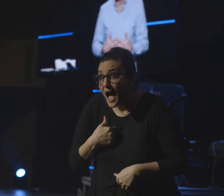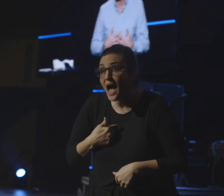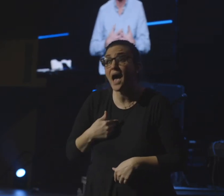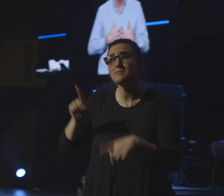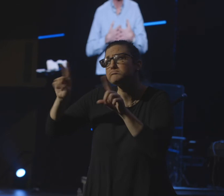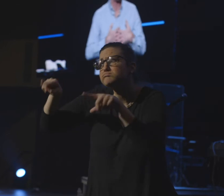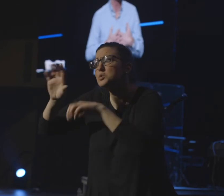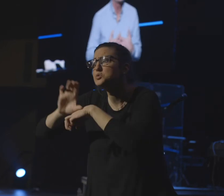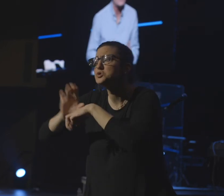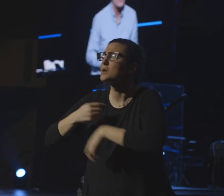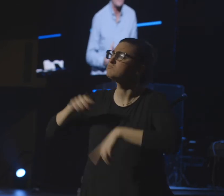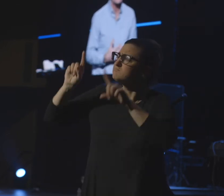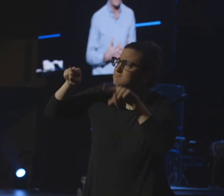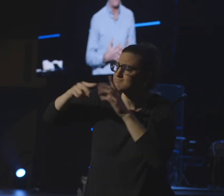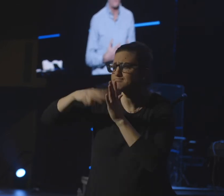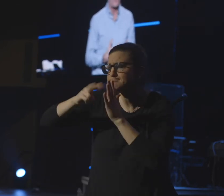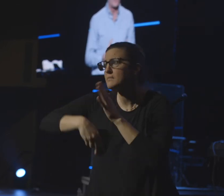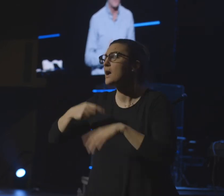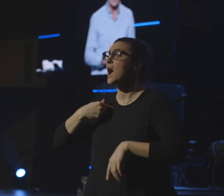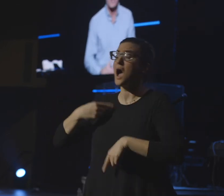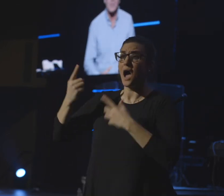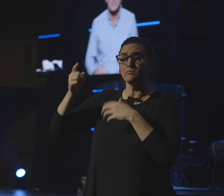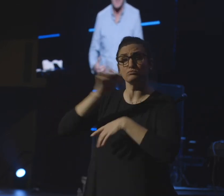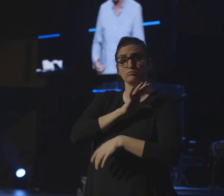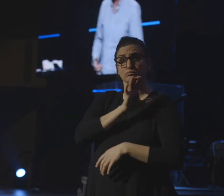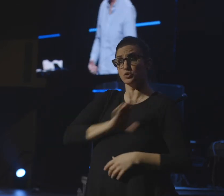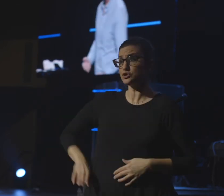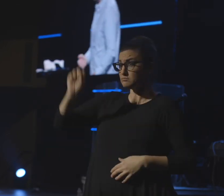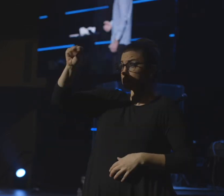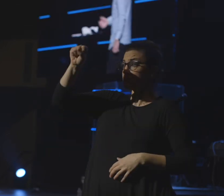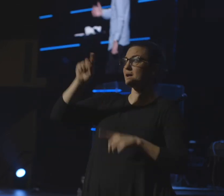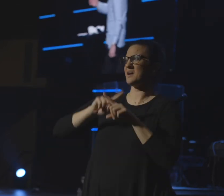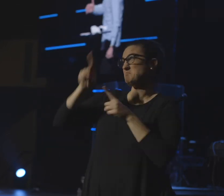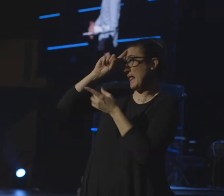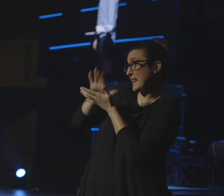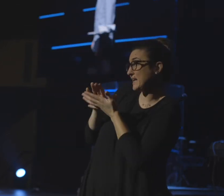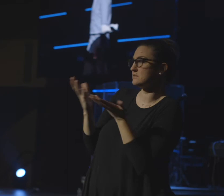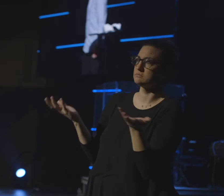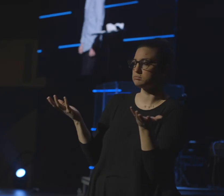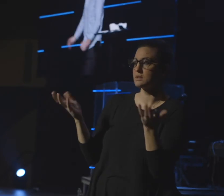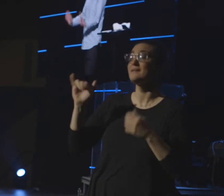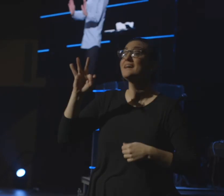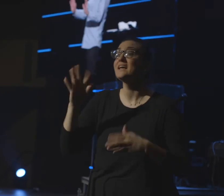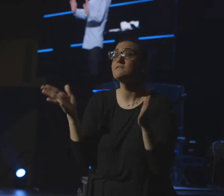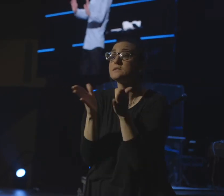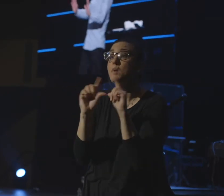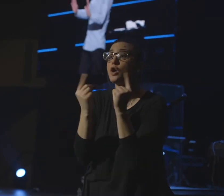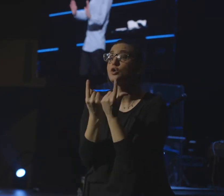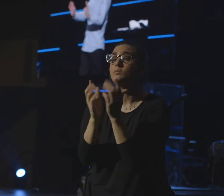I'm a Christian, but I don't really believe for myself. So when it comes time to the small group says, Rob, what do you want to pray for? I go, I'm